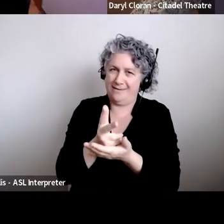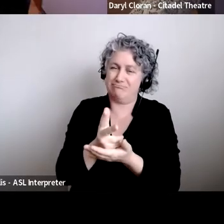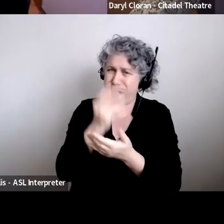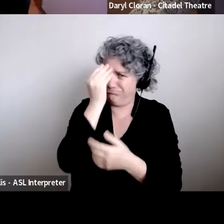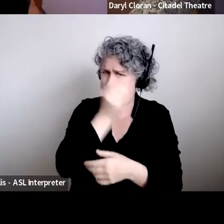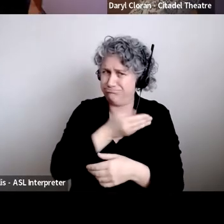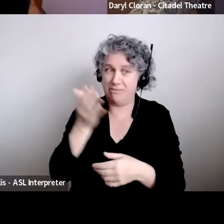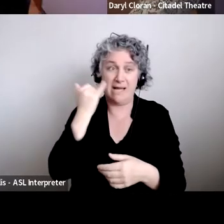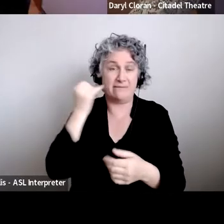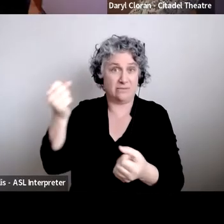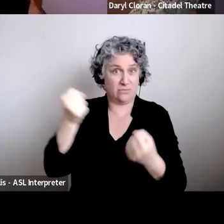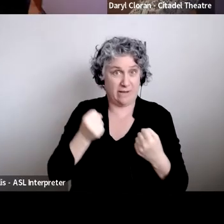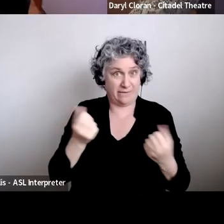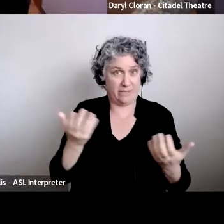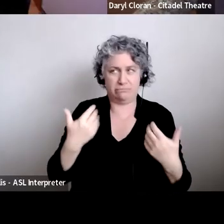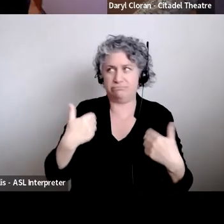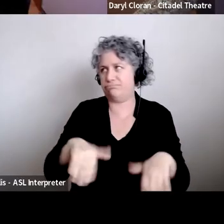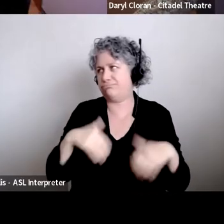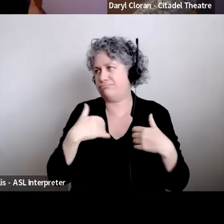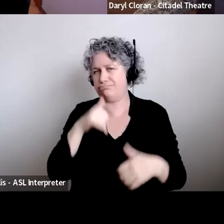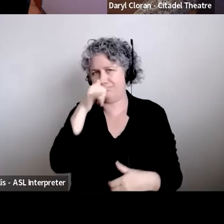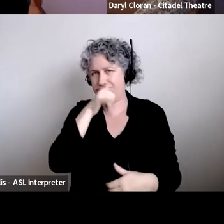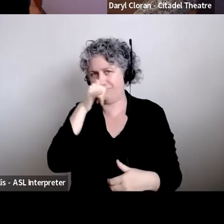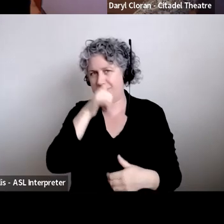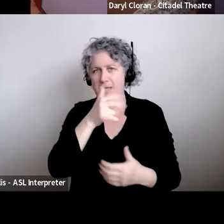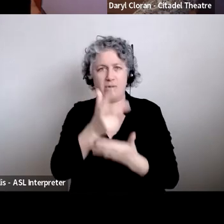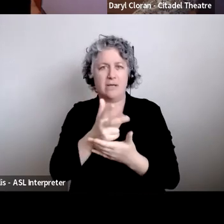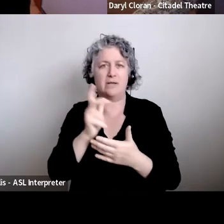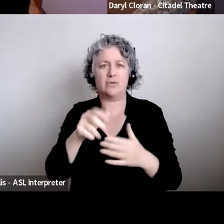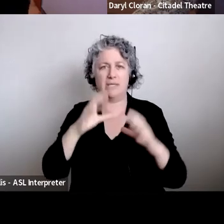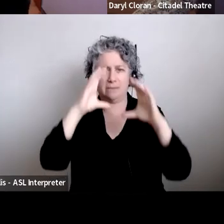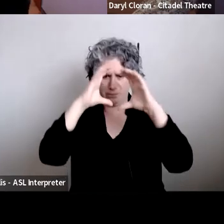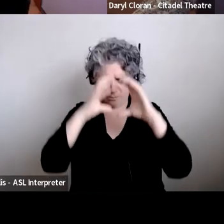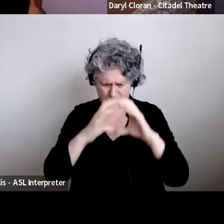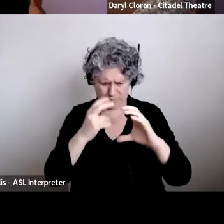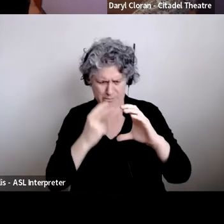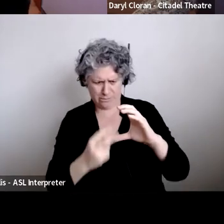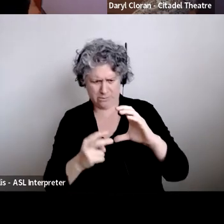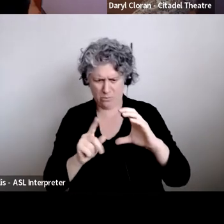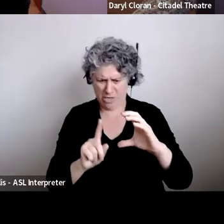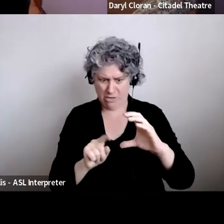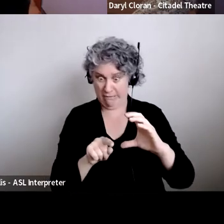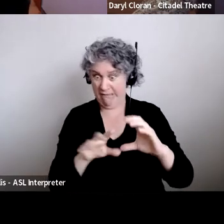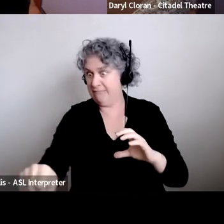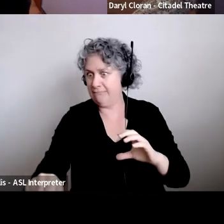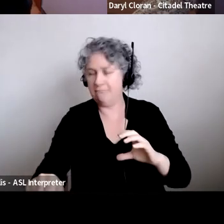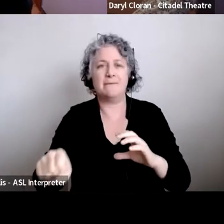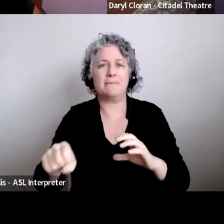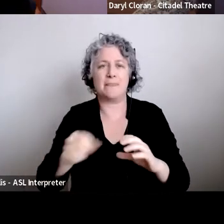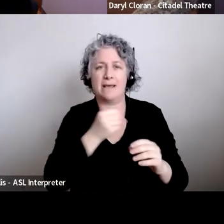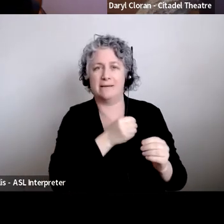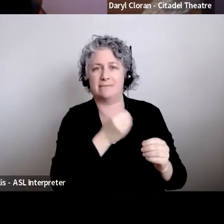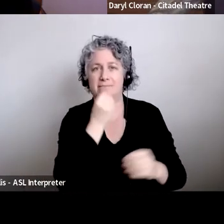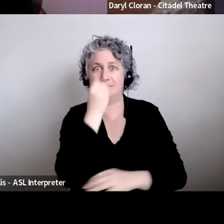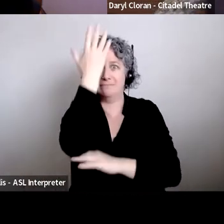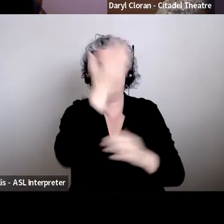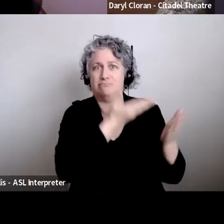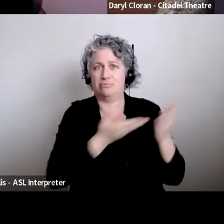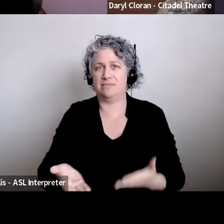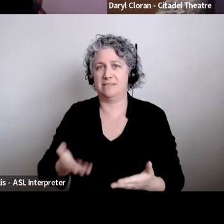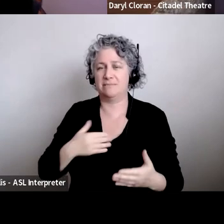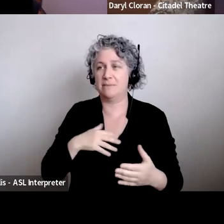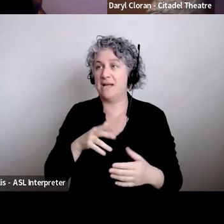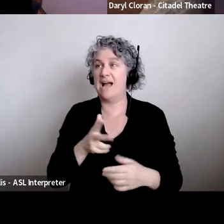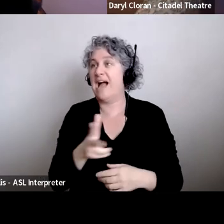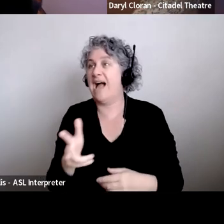to drive here, you really, I don't know, you need a crystal ball. And and bring a lunch, because you might not actually even